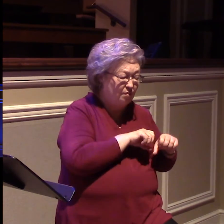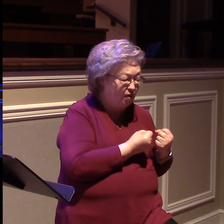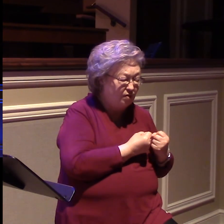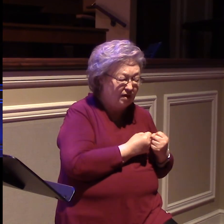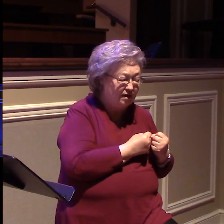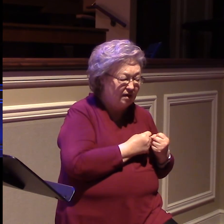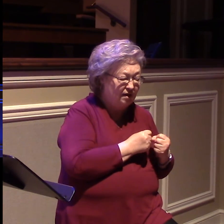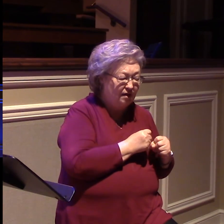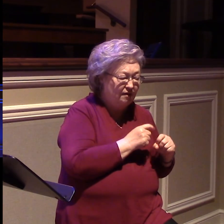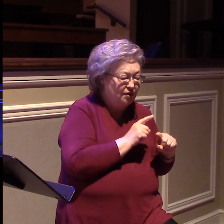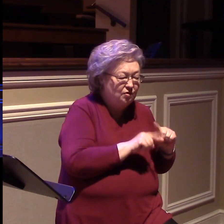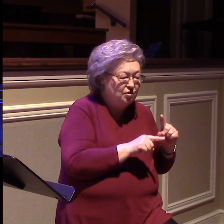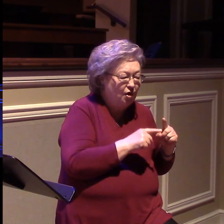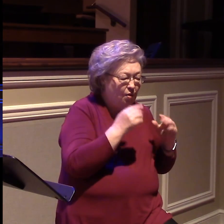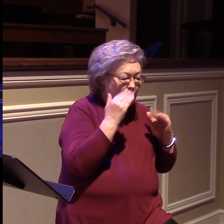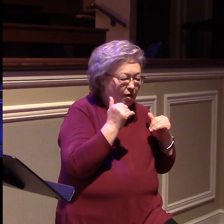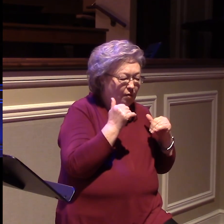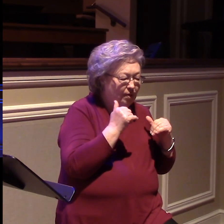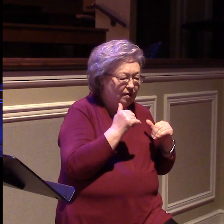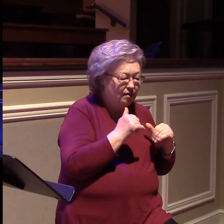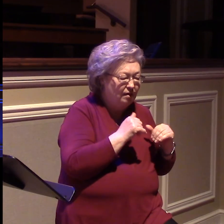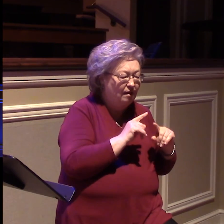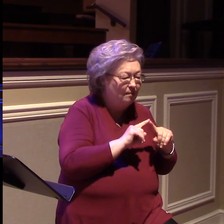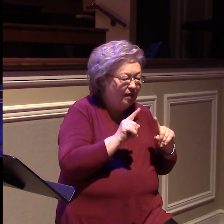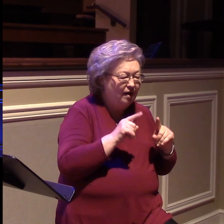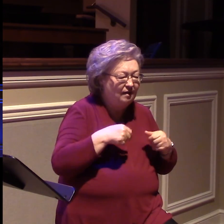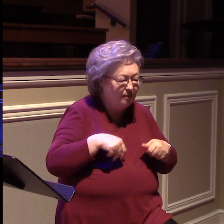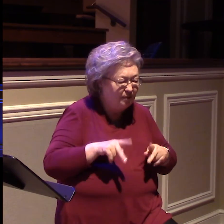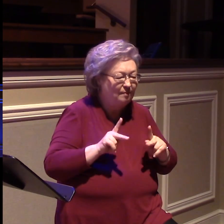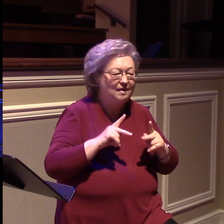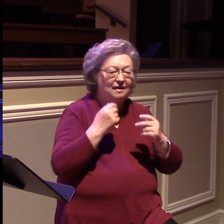is a loving God can change everything today.